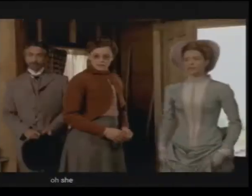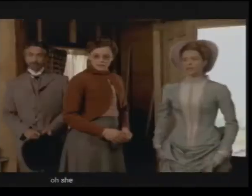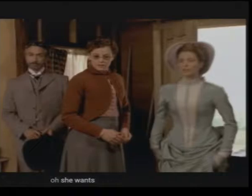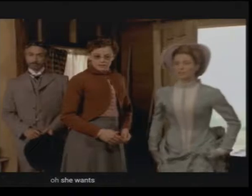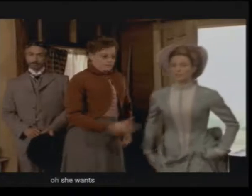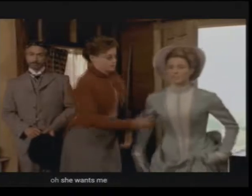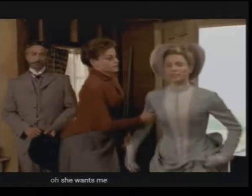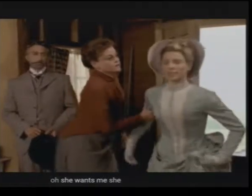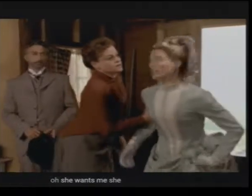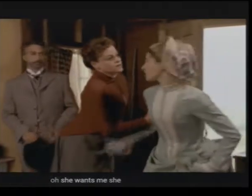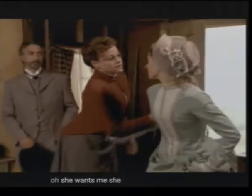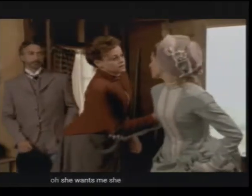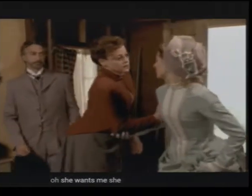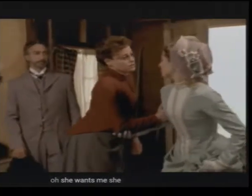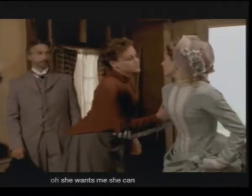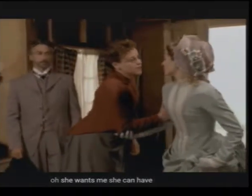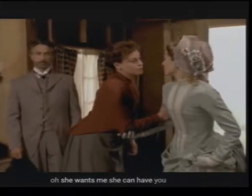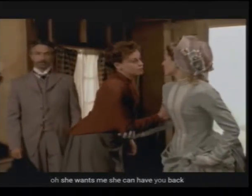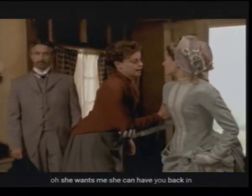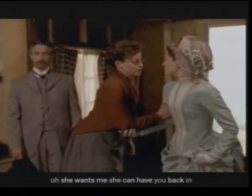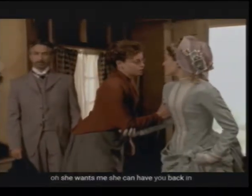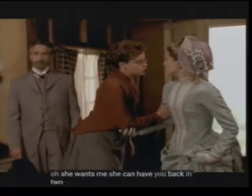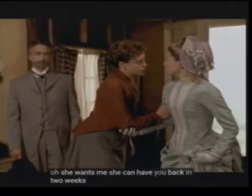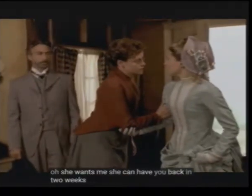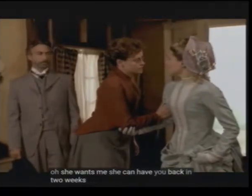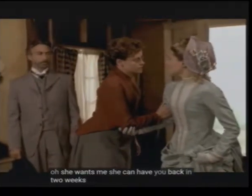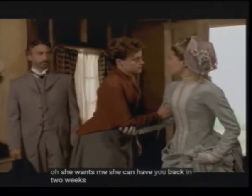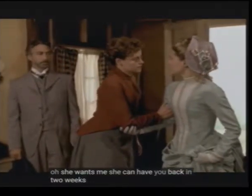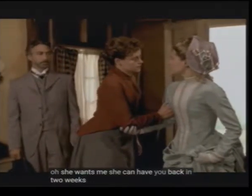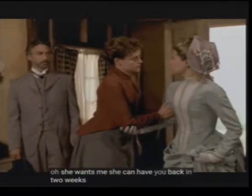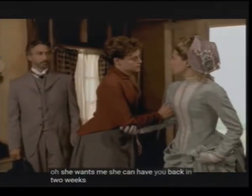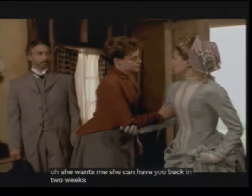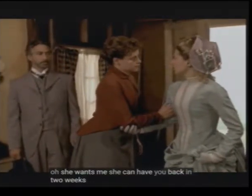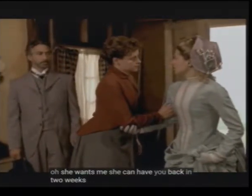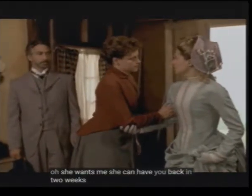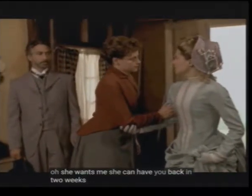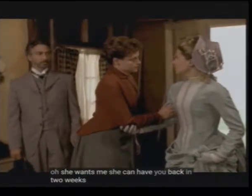Oh, she wants me. She can have you back in 2 weeks.